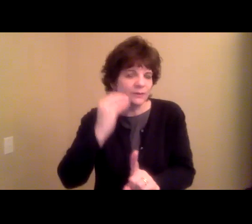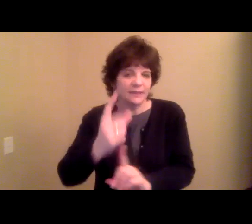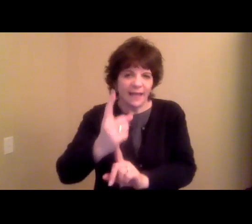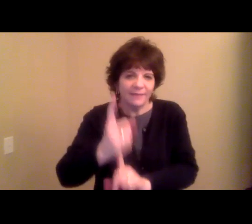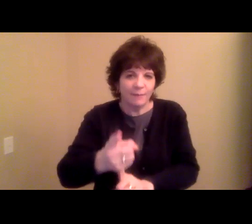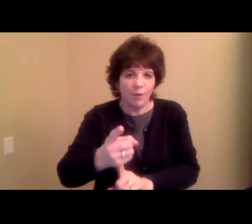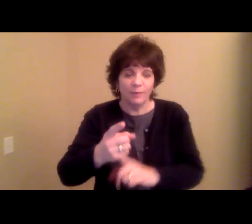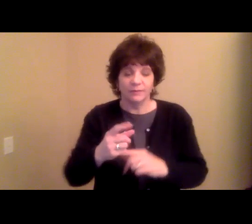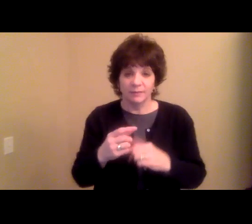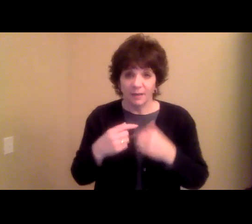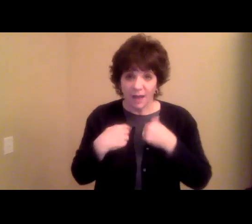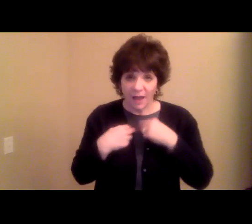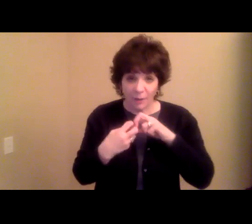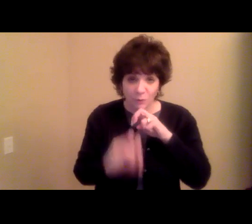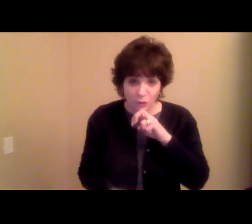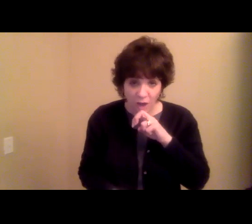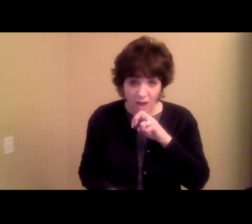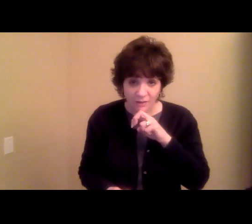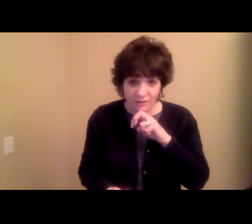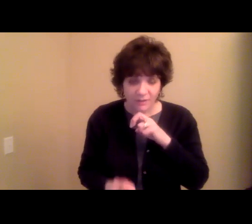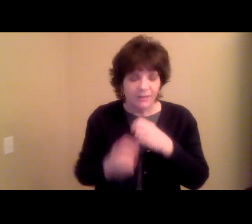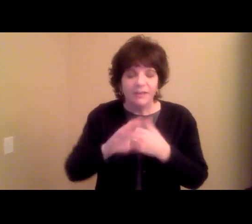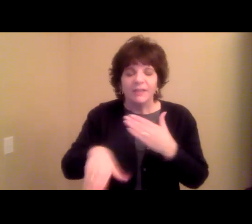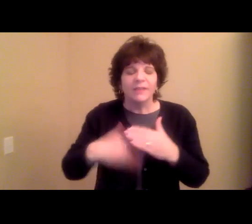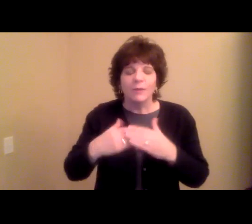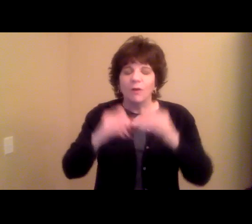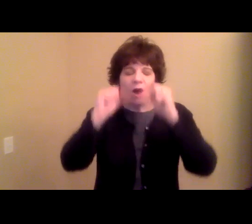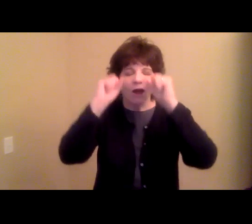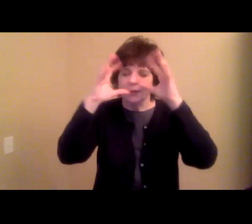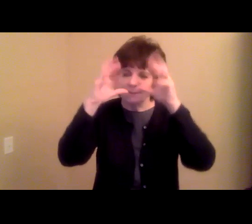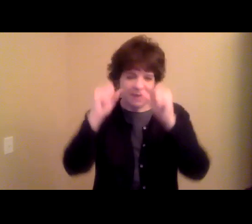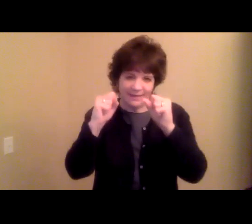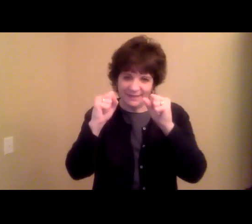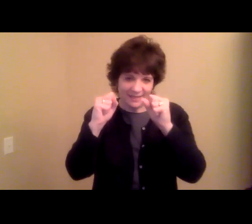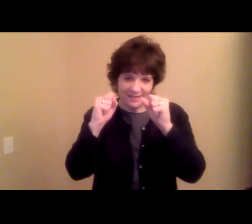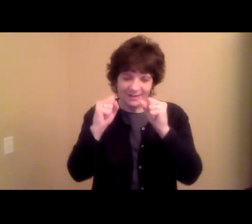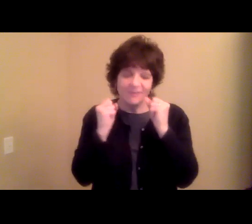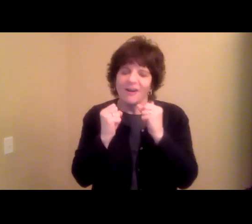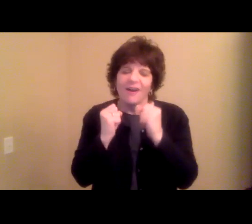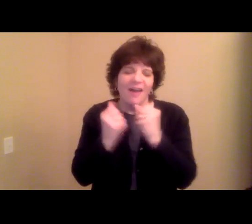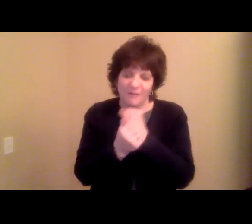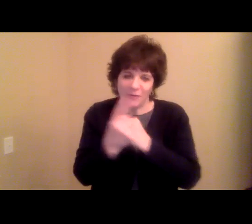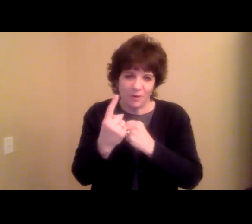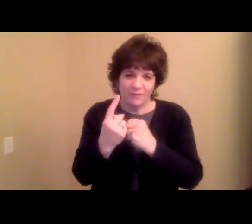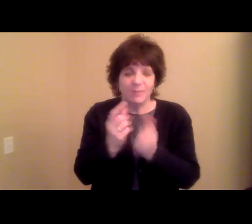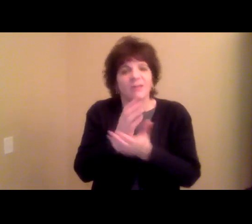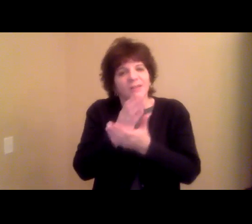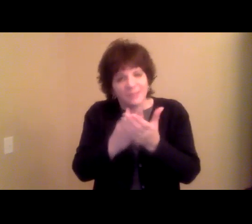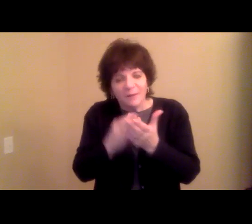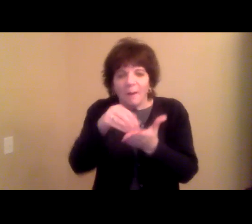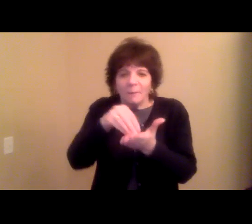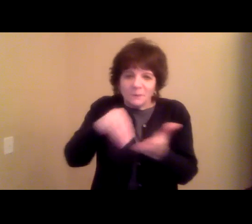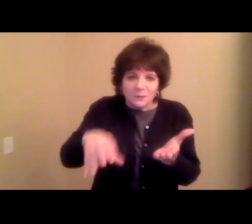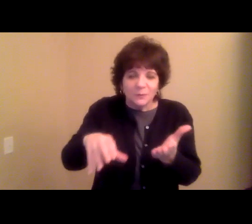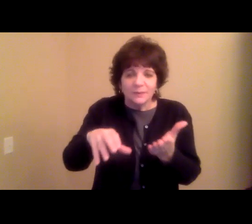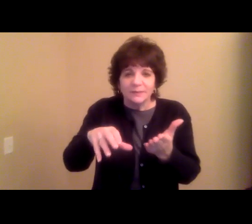To my surprise, they all did incredible work. So some of the students went